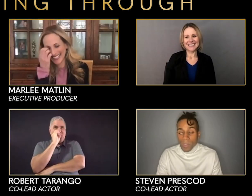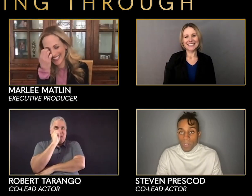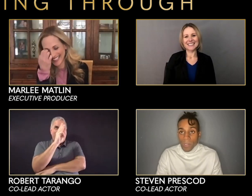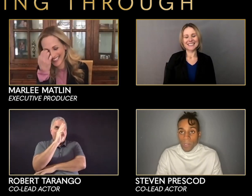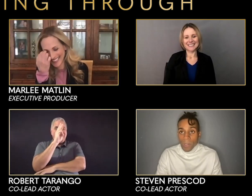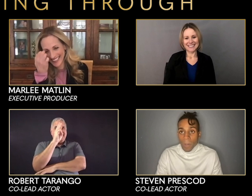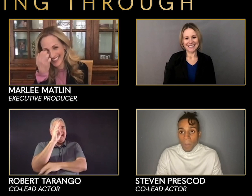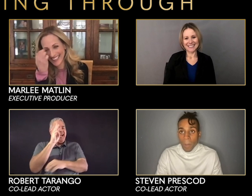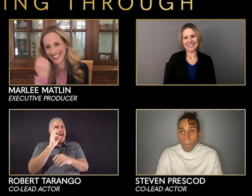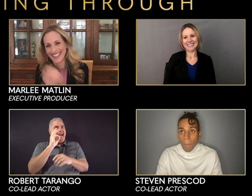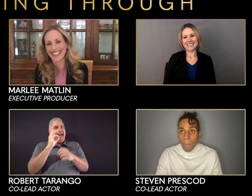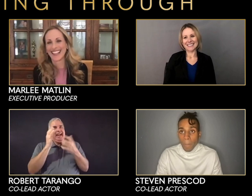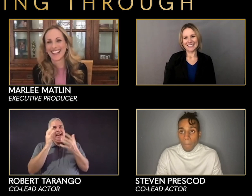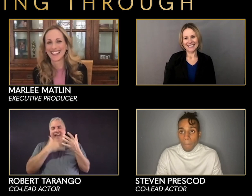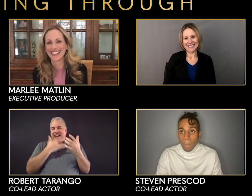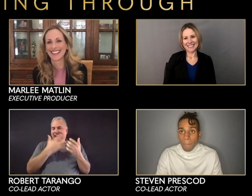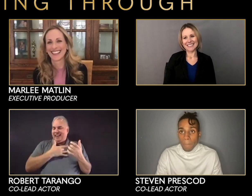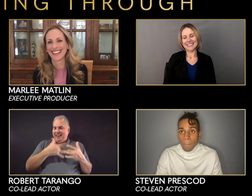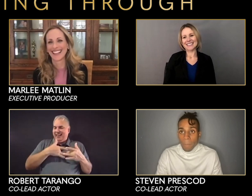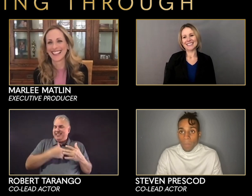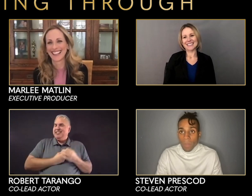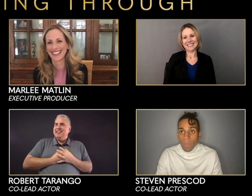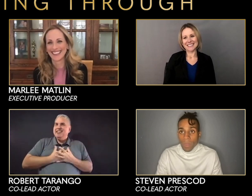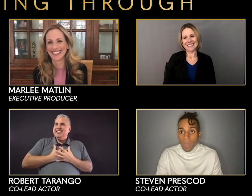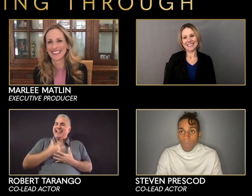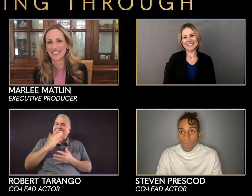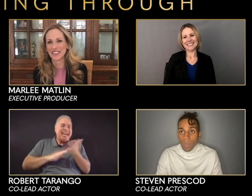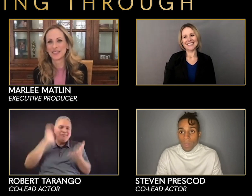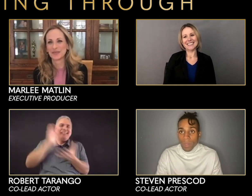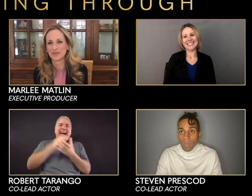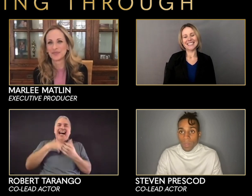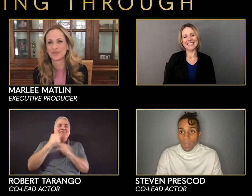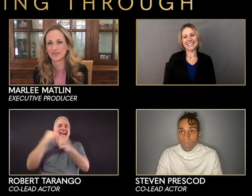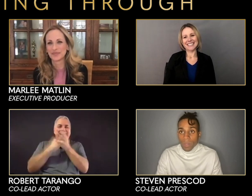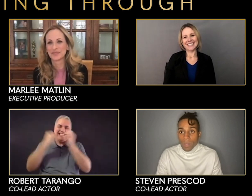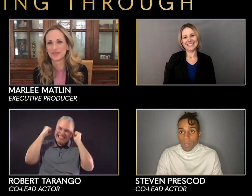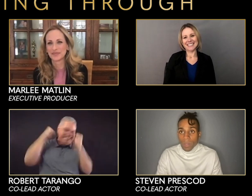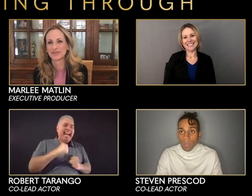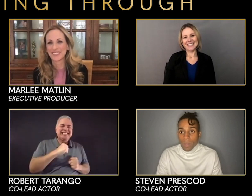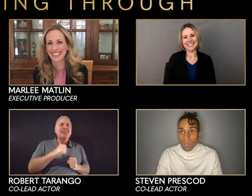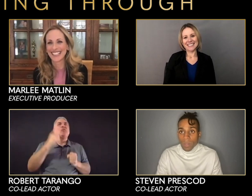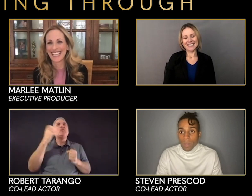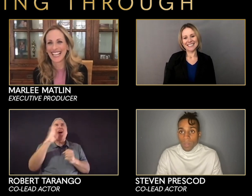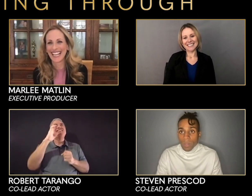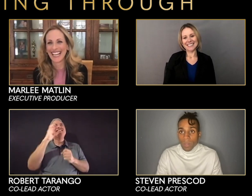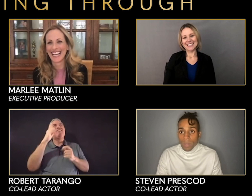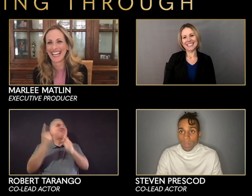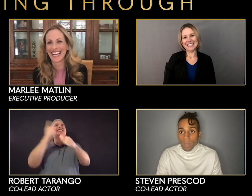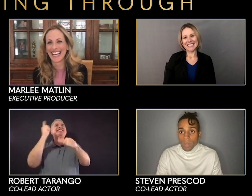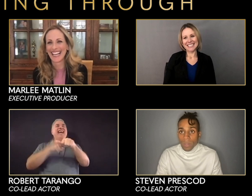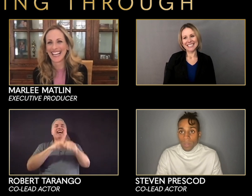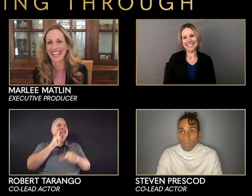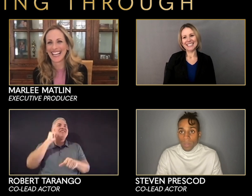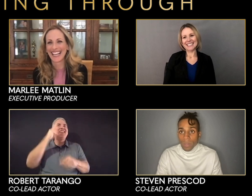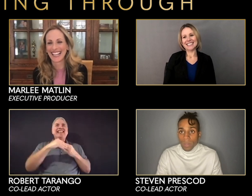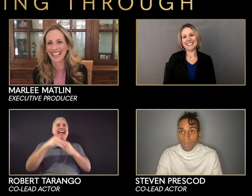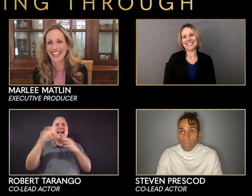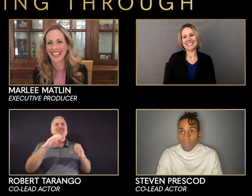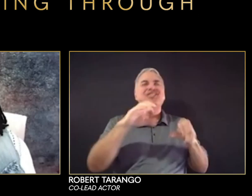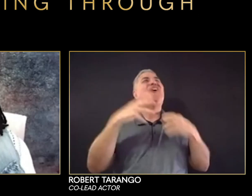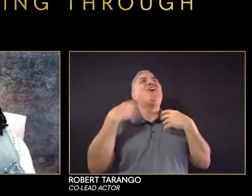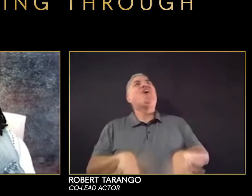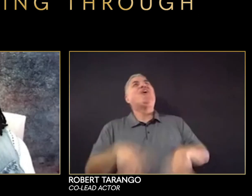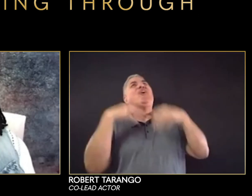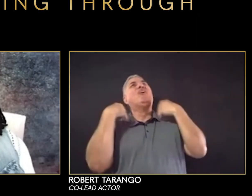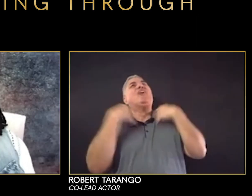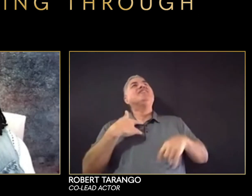I will never forget that moment where I sat in the movie theater and I saw myself on screen for the first